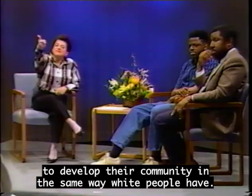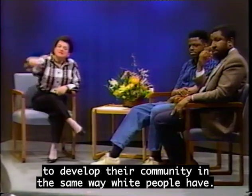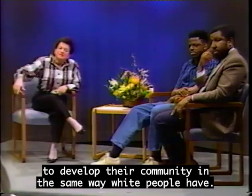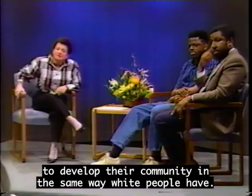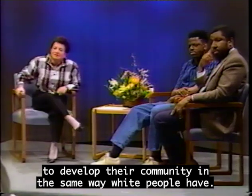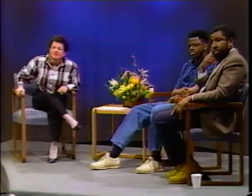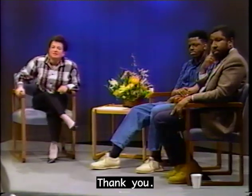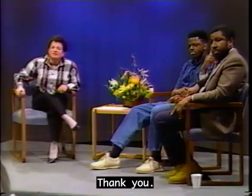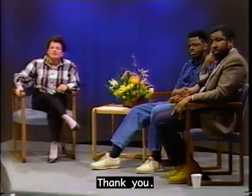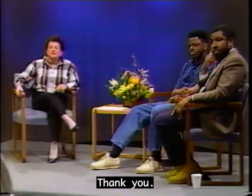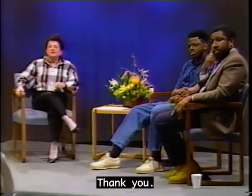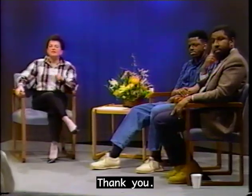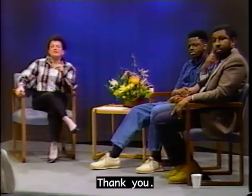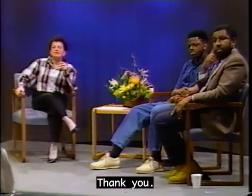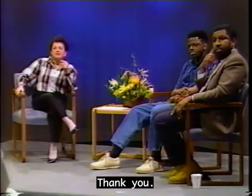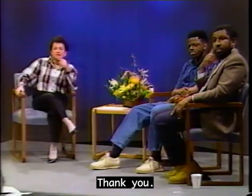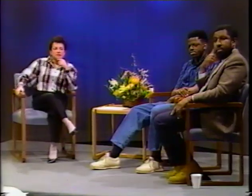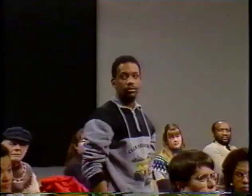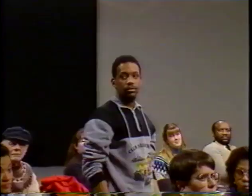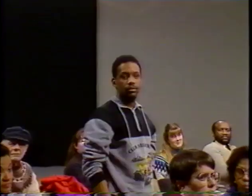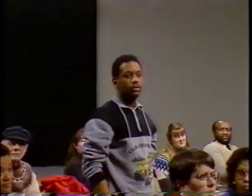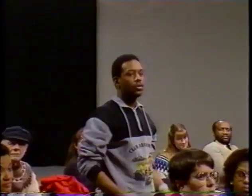people have. Thank you.